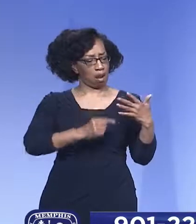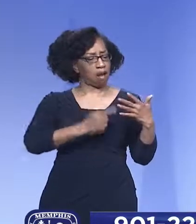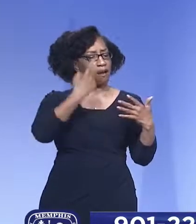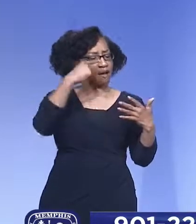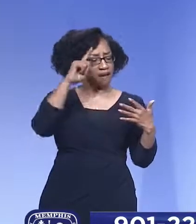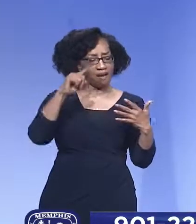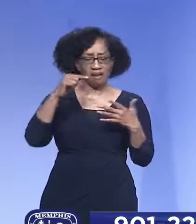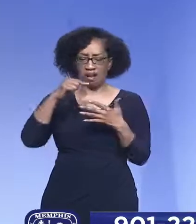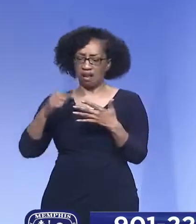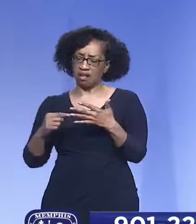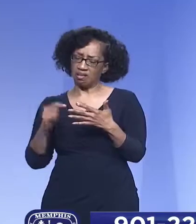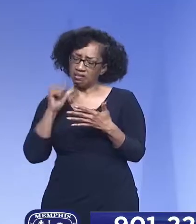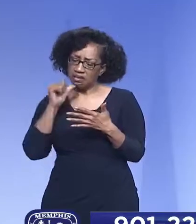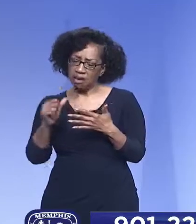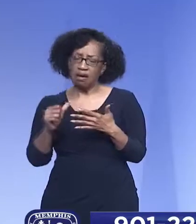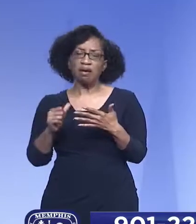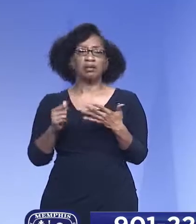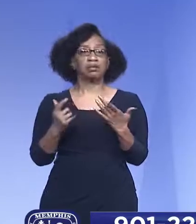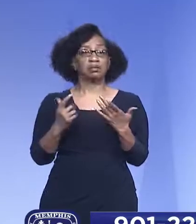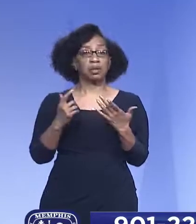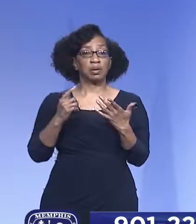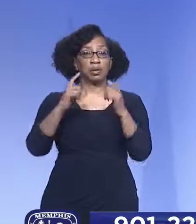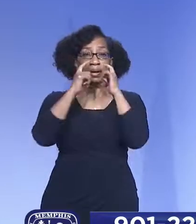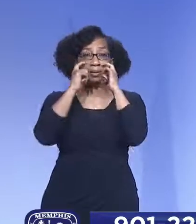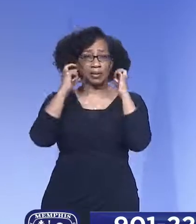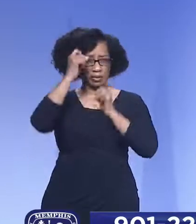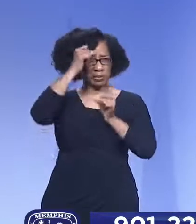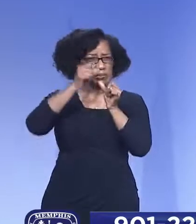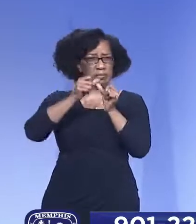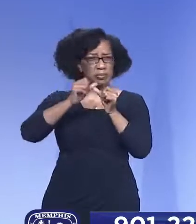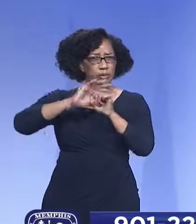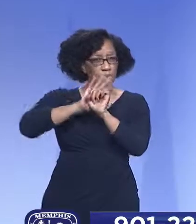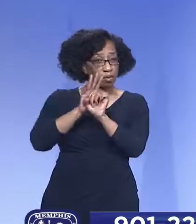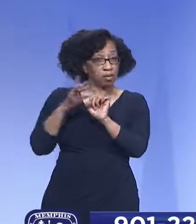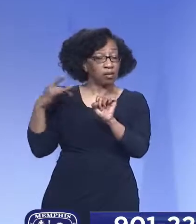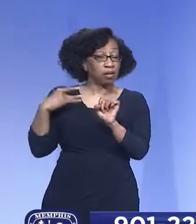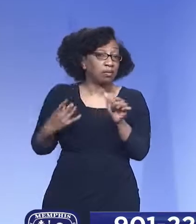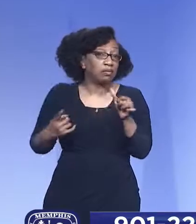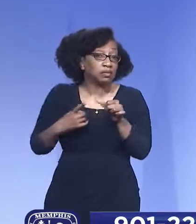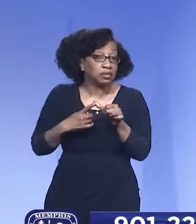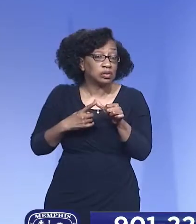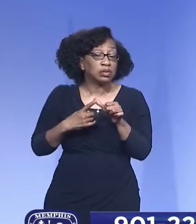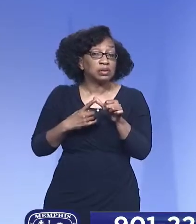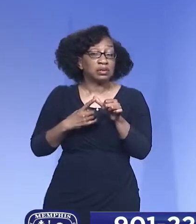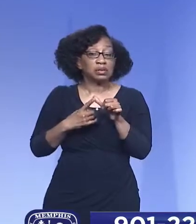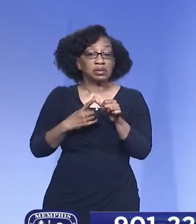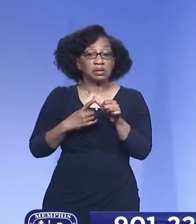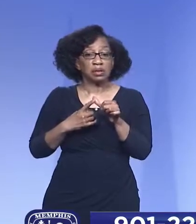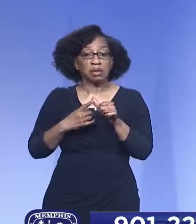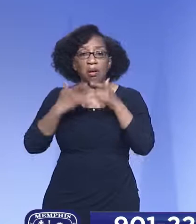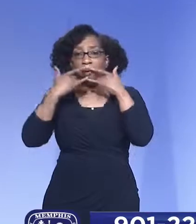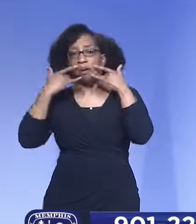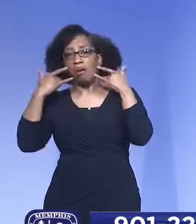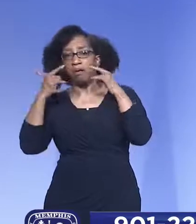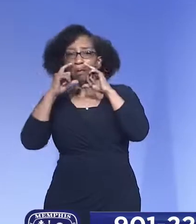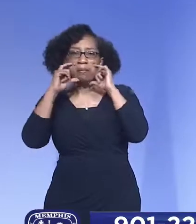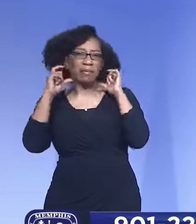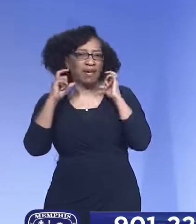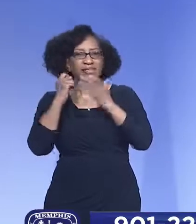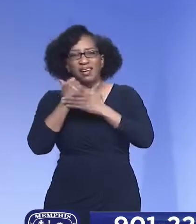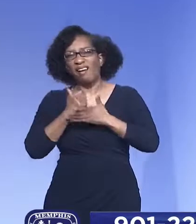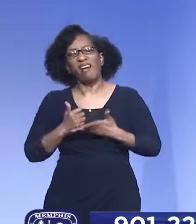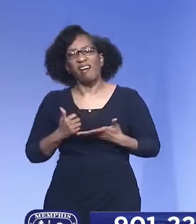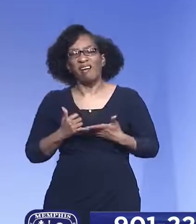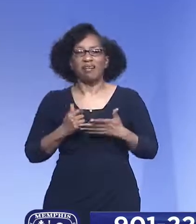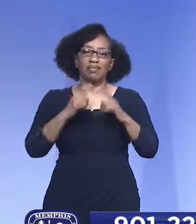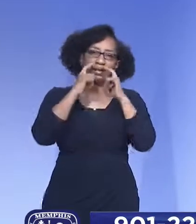such as wearing the mask. If you remember in the early days, there was some debate on whether or not the mask is beneficial or not. As we